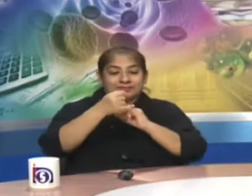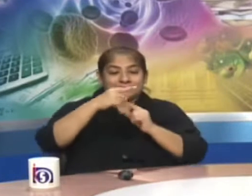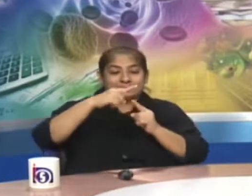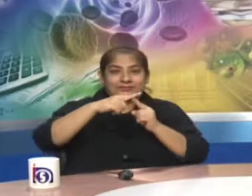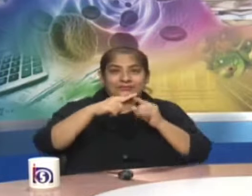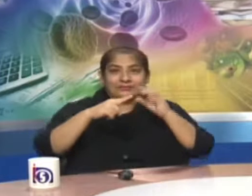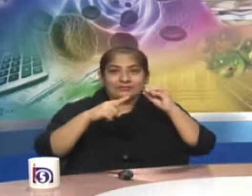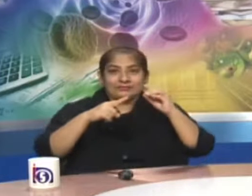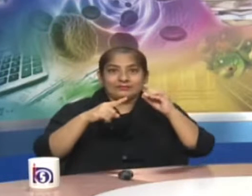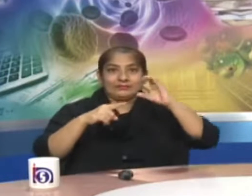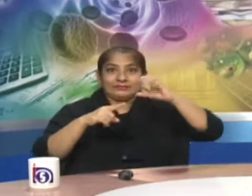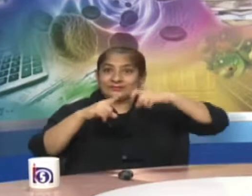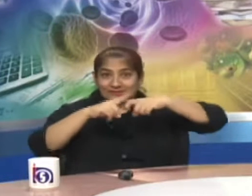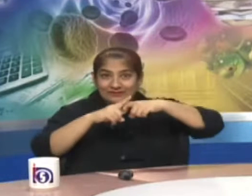Stock Exchange.